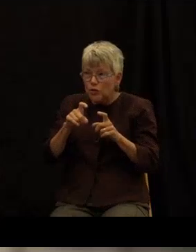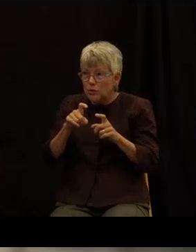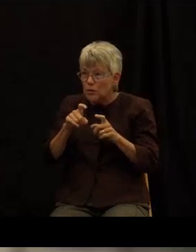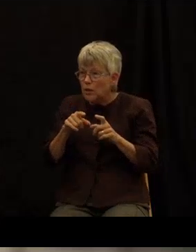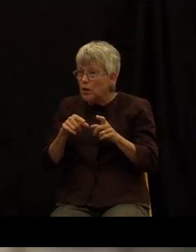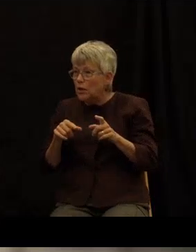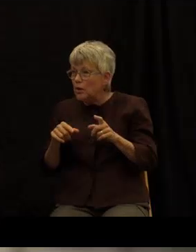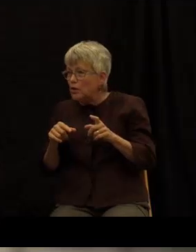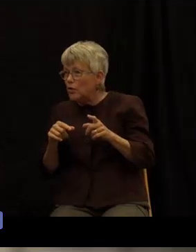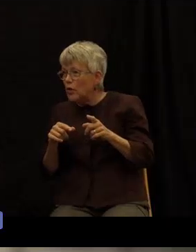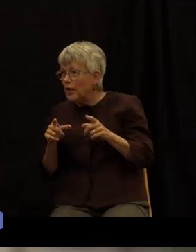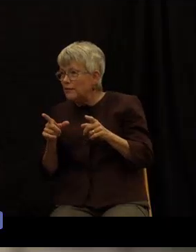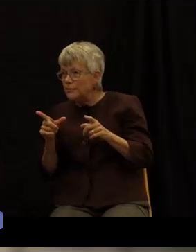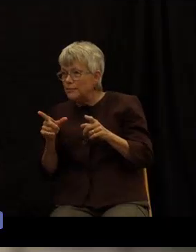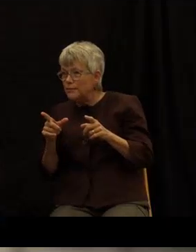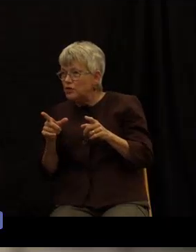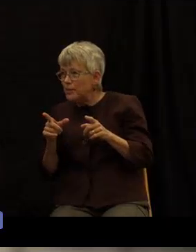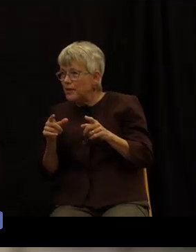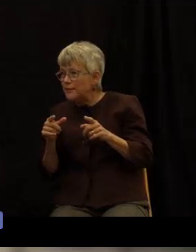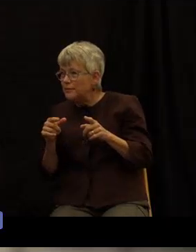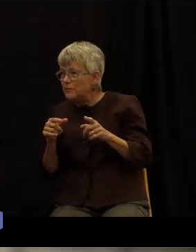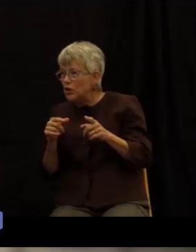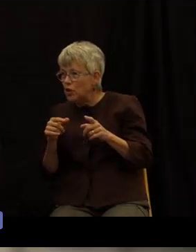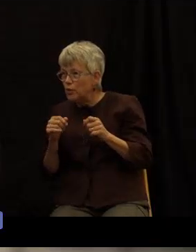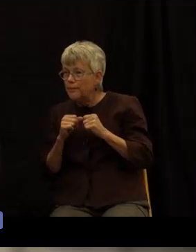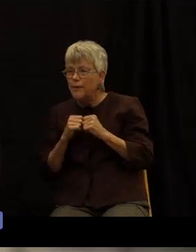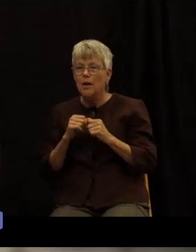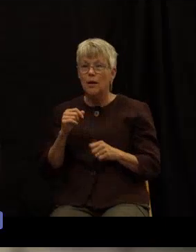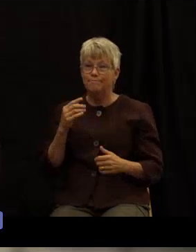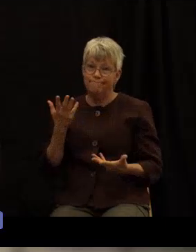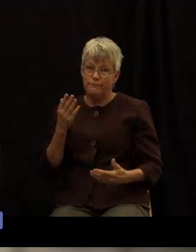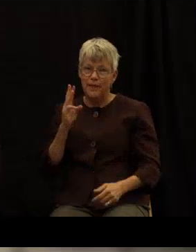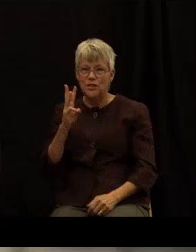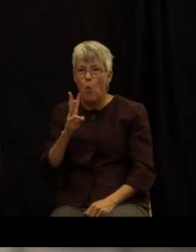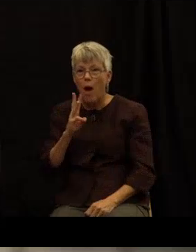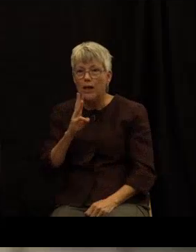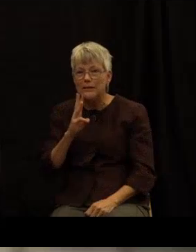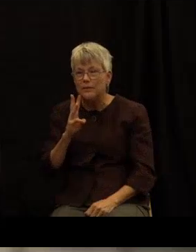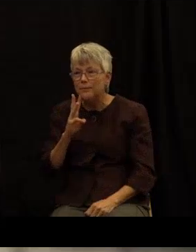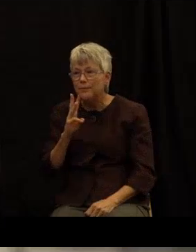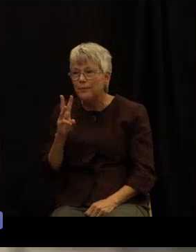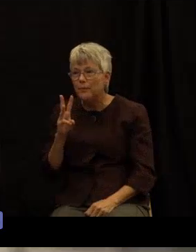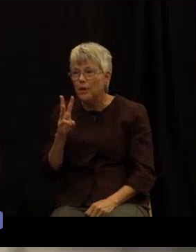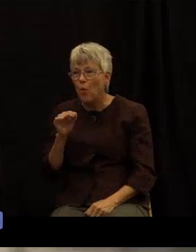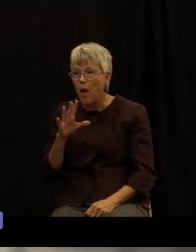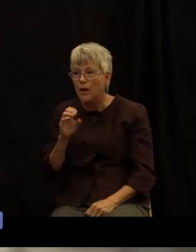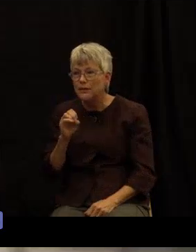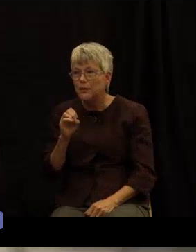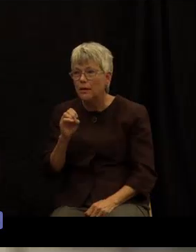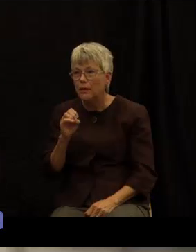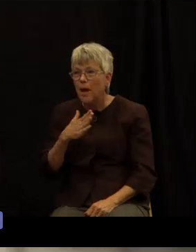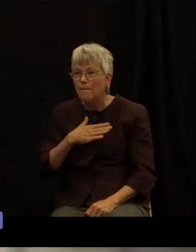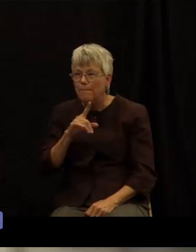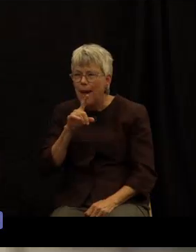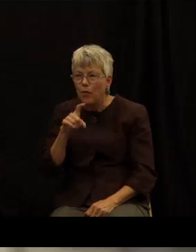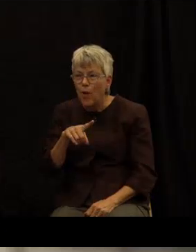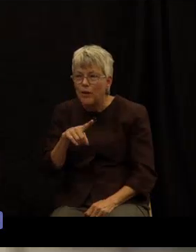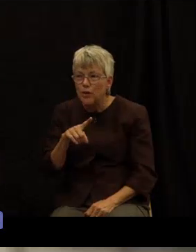Okay, you have a question? Can get Jimmy. Yes, it's Wallace. My question is, if we were